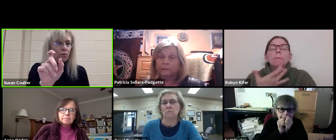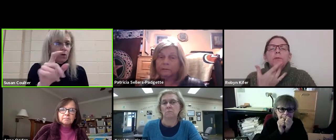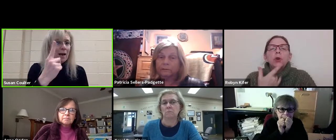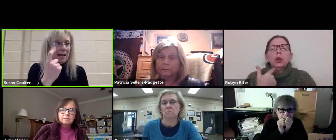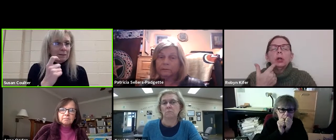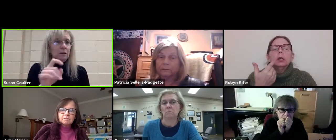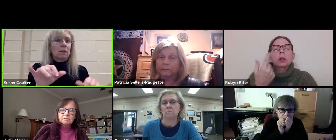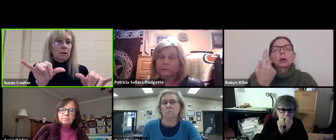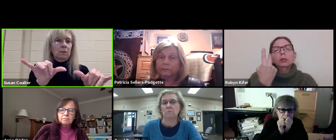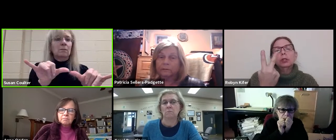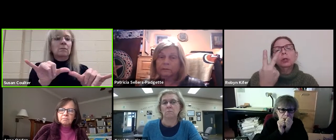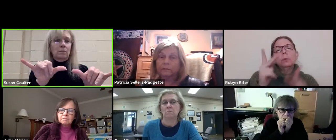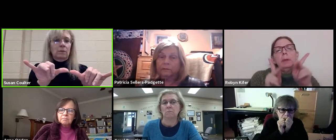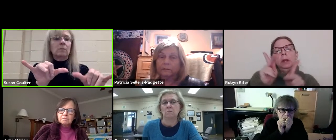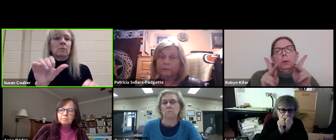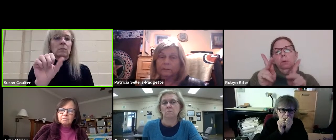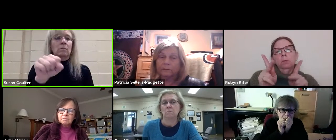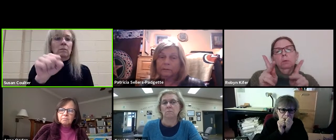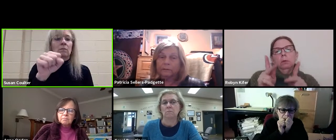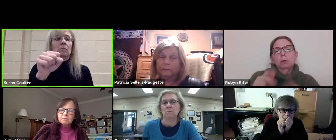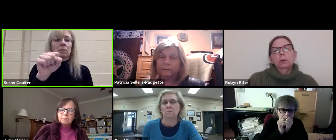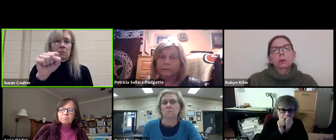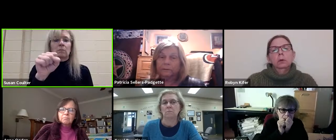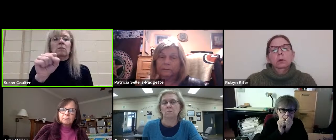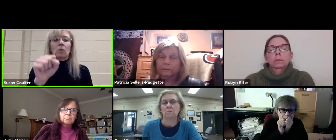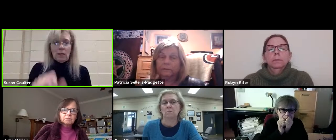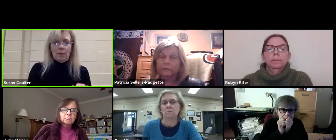Thank you for asking.